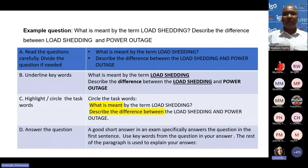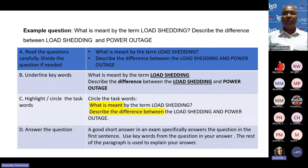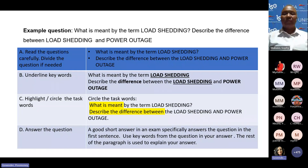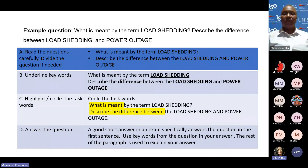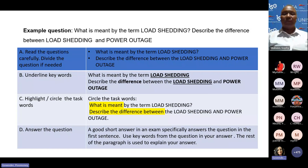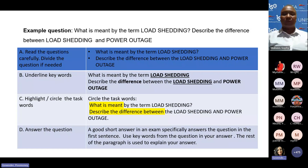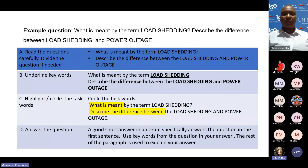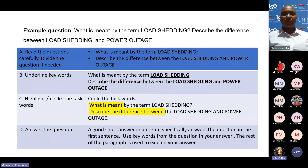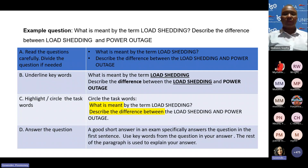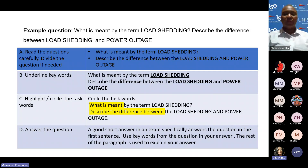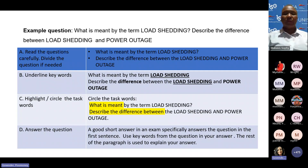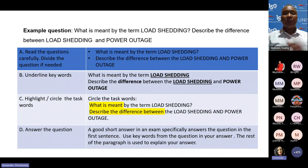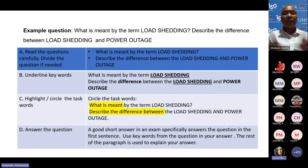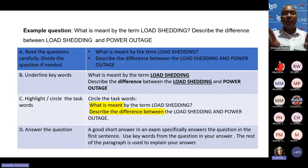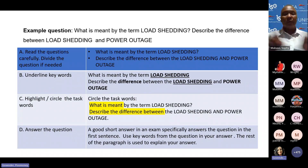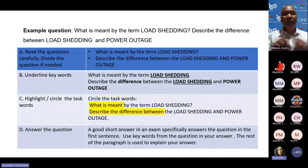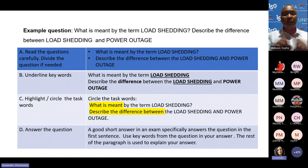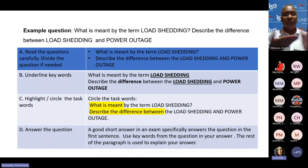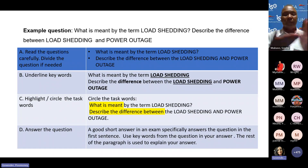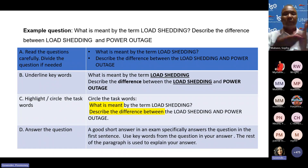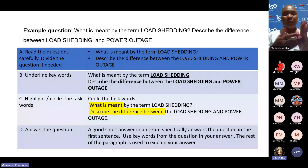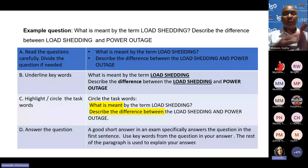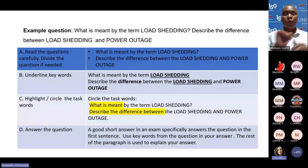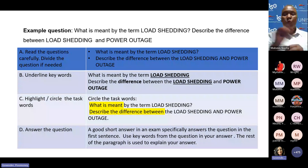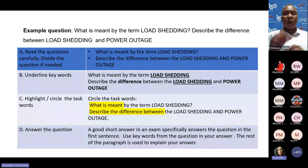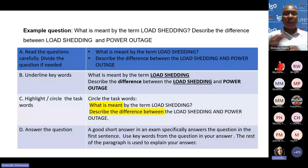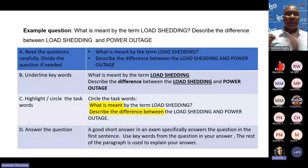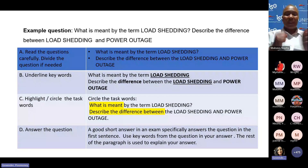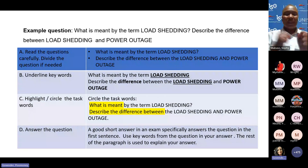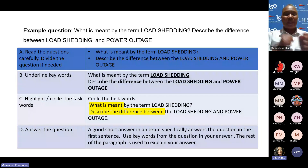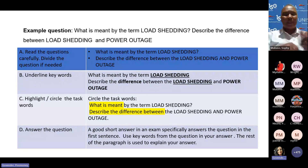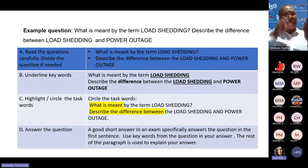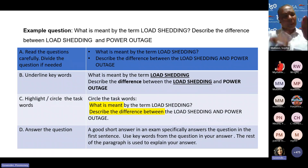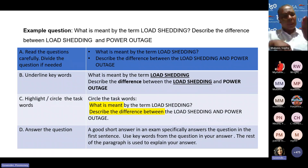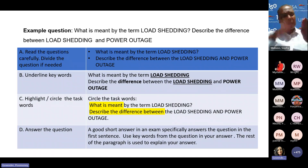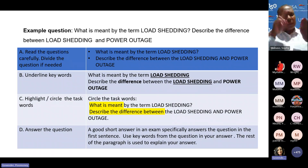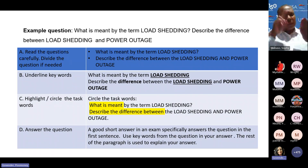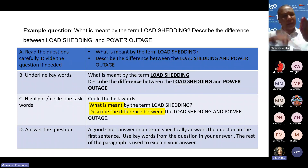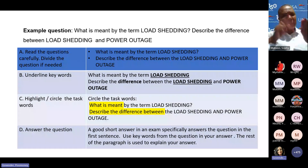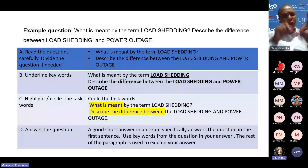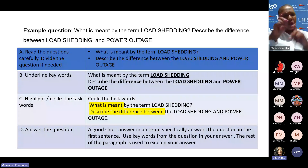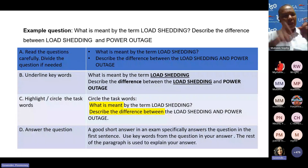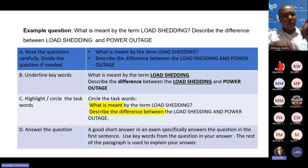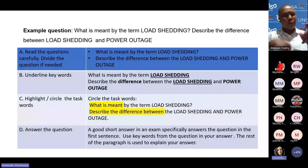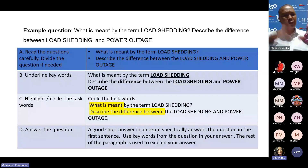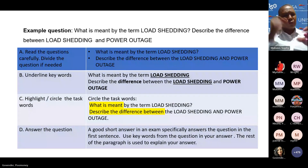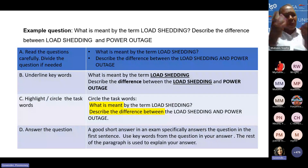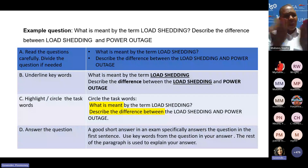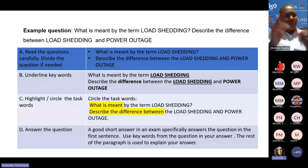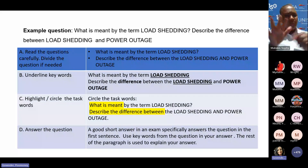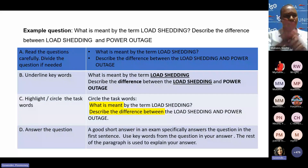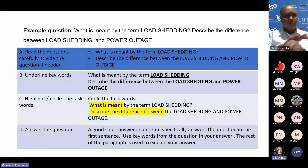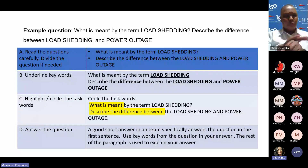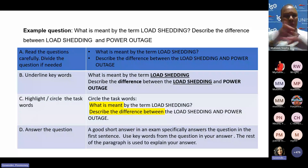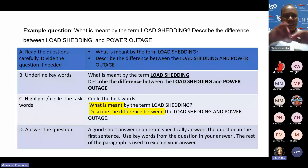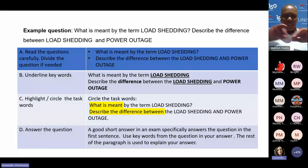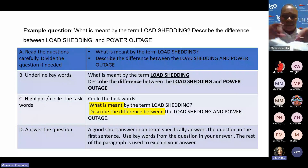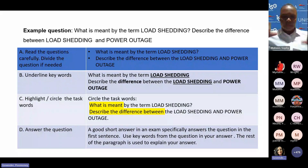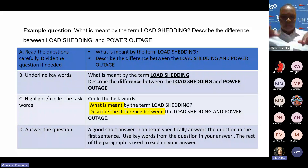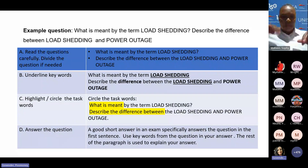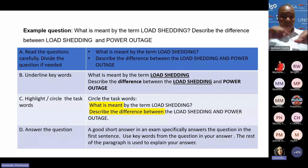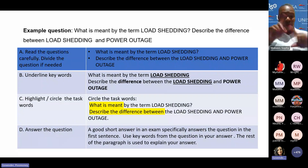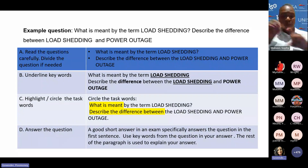Okay, so here your strategy is read the question carefully, divide the question if needed. So in this